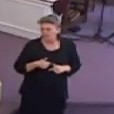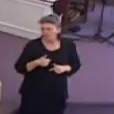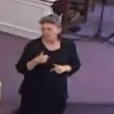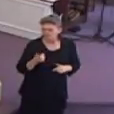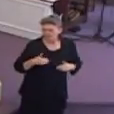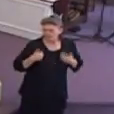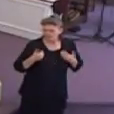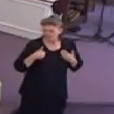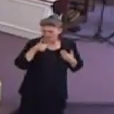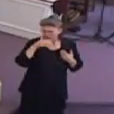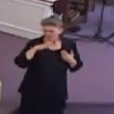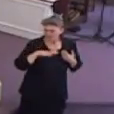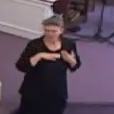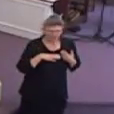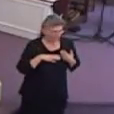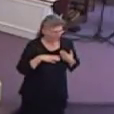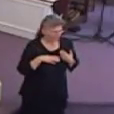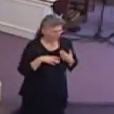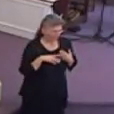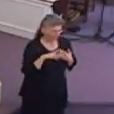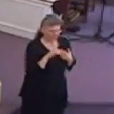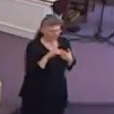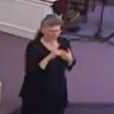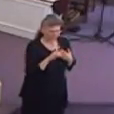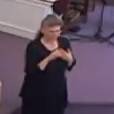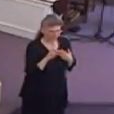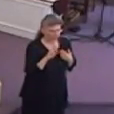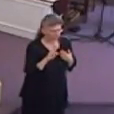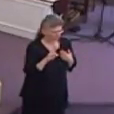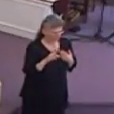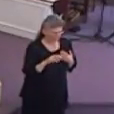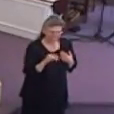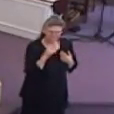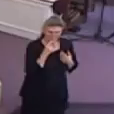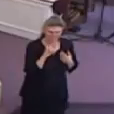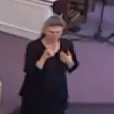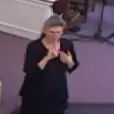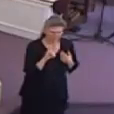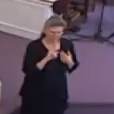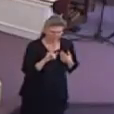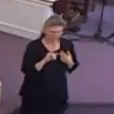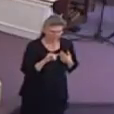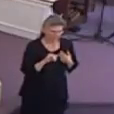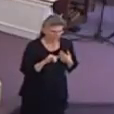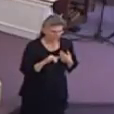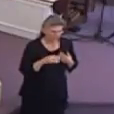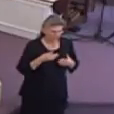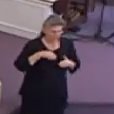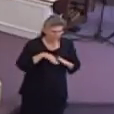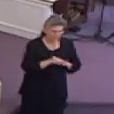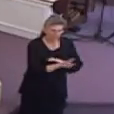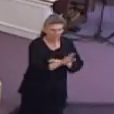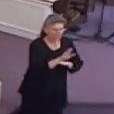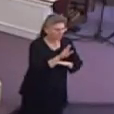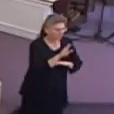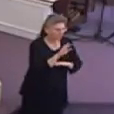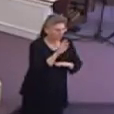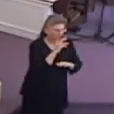And then another young man from the Dominican Republic, he said it was just like sliding up a rabbit hole into